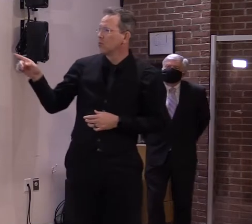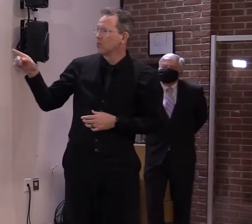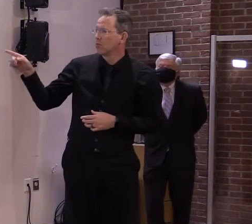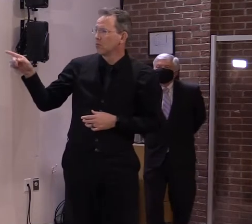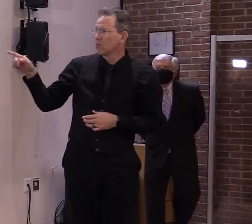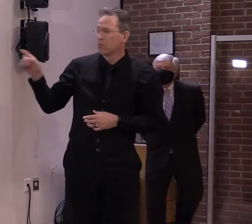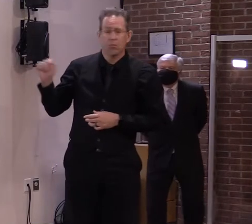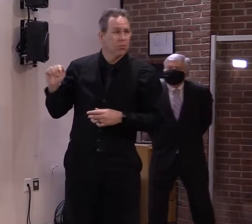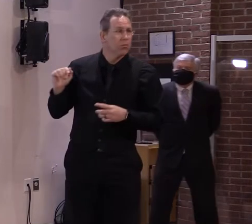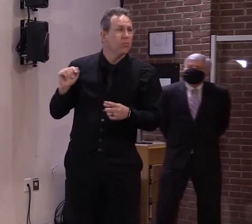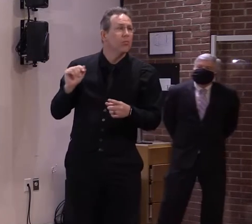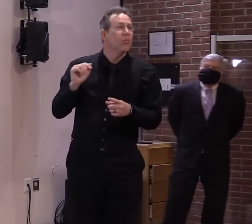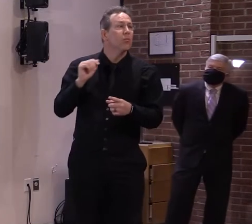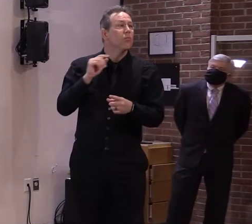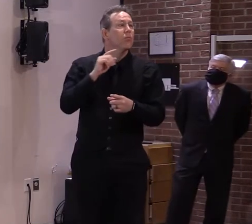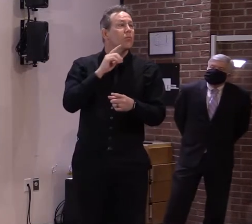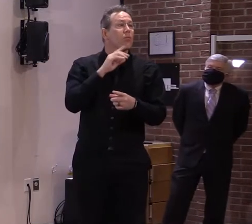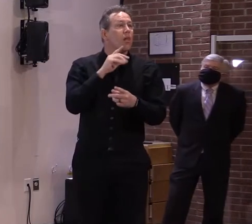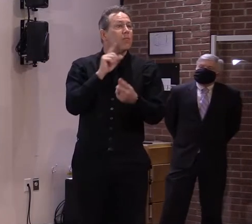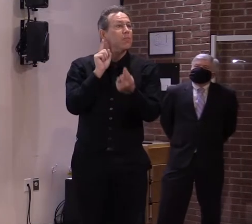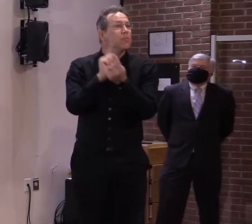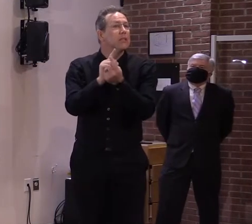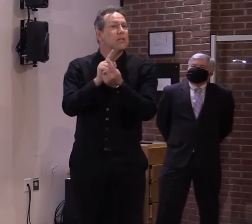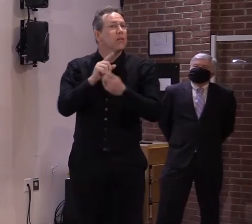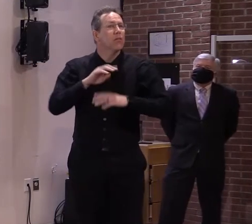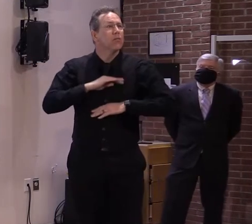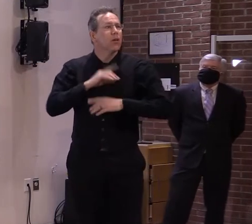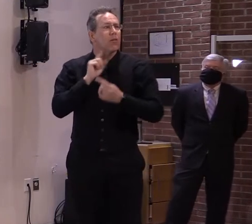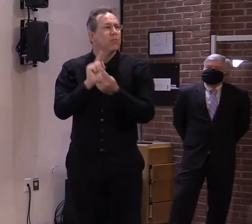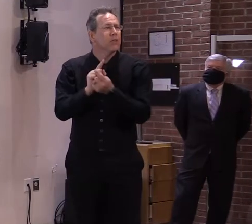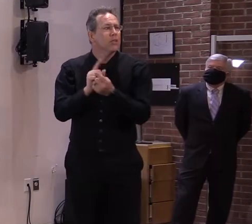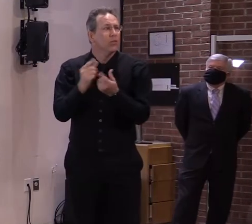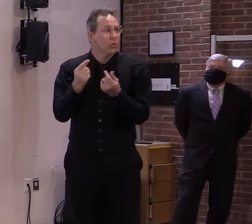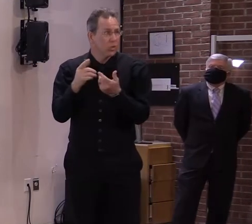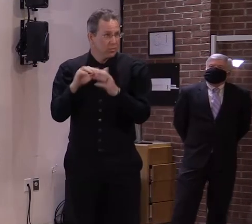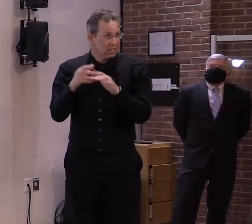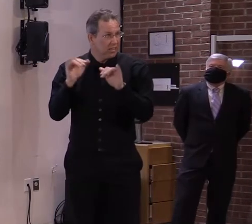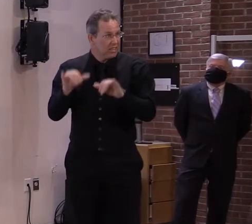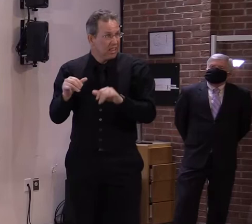two until we hit that benchmark?